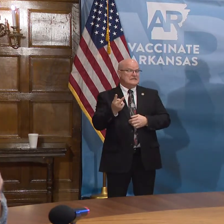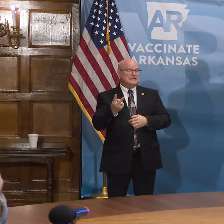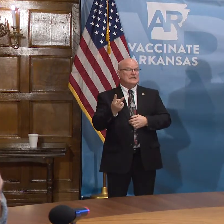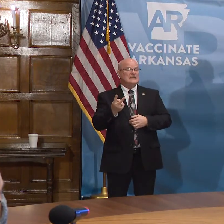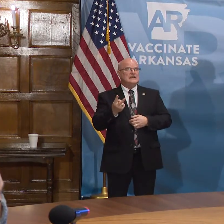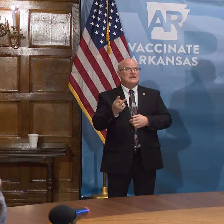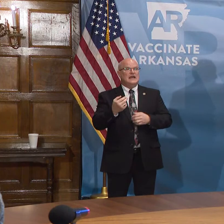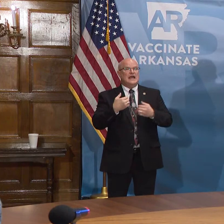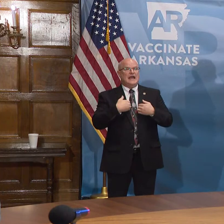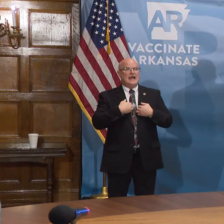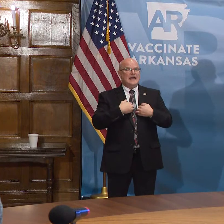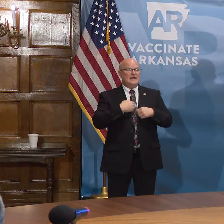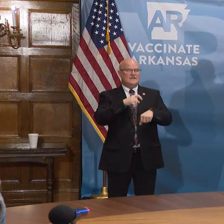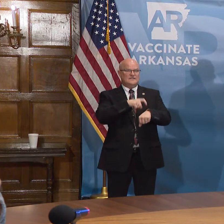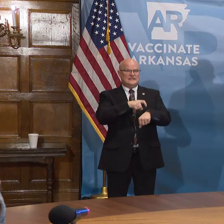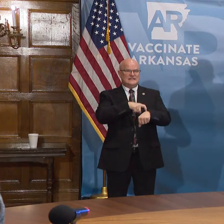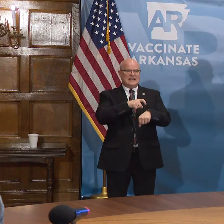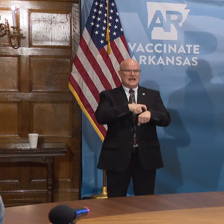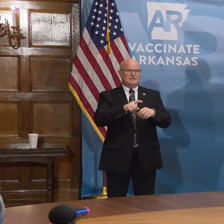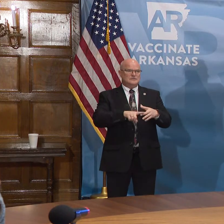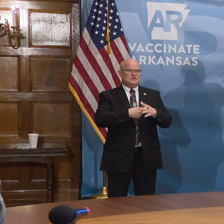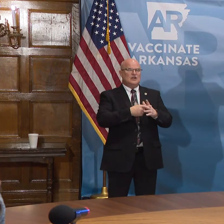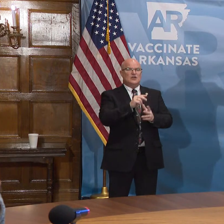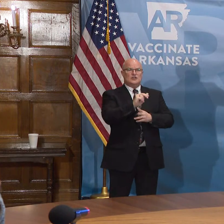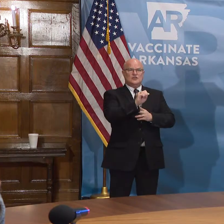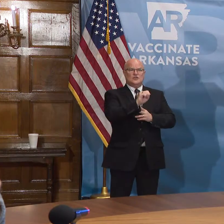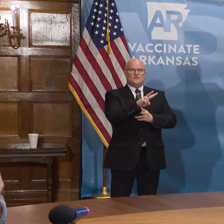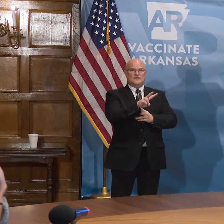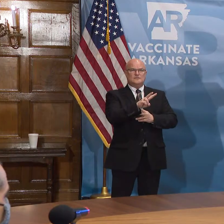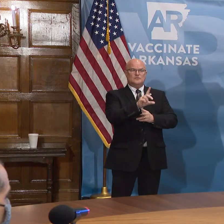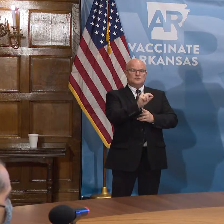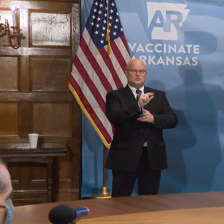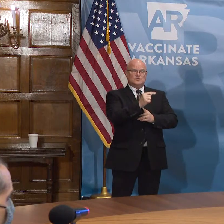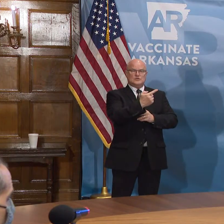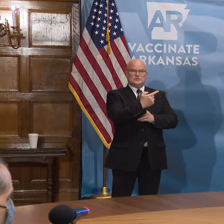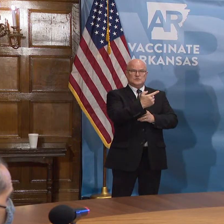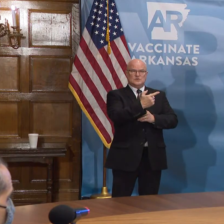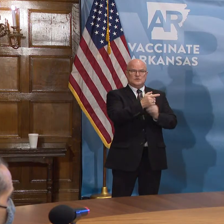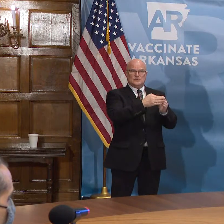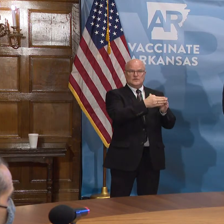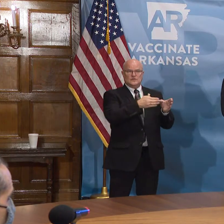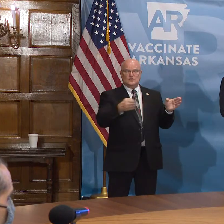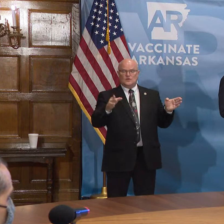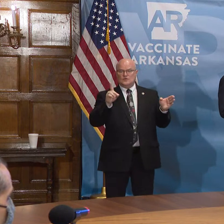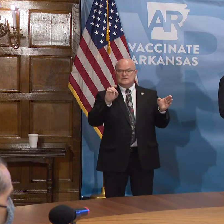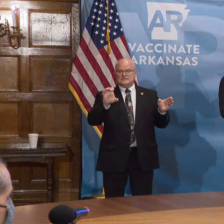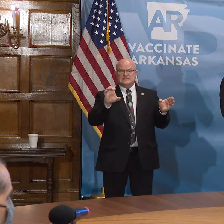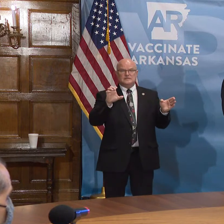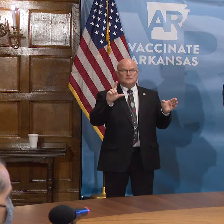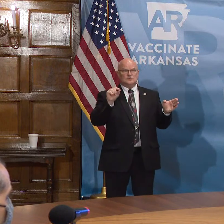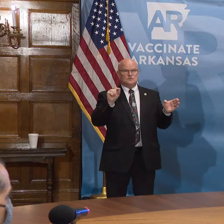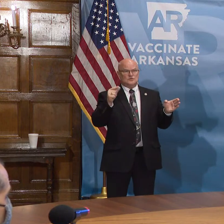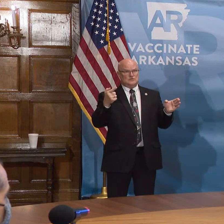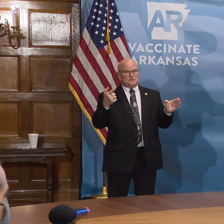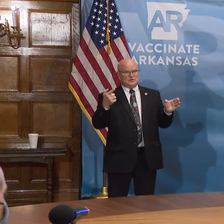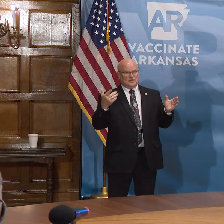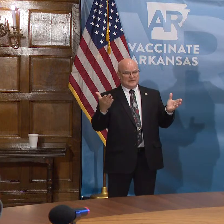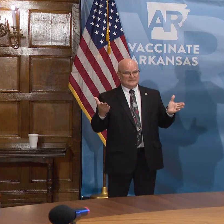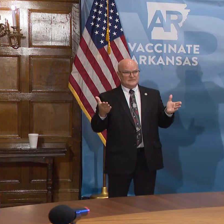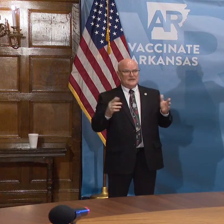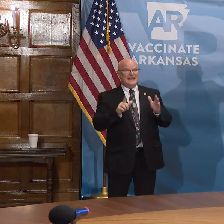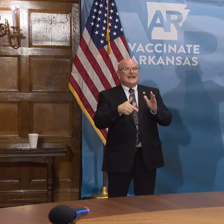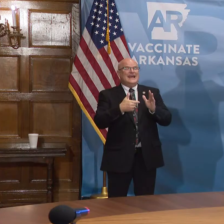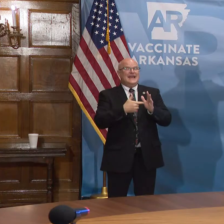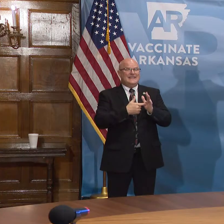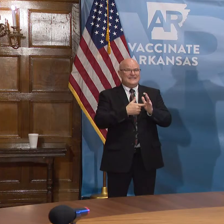you got your time sequences. It starts November of 2021, goes to December of 2021 on the end, and